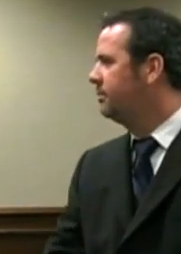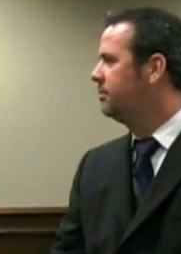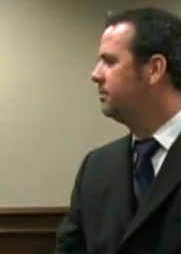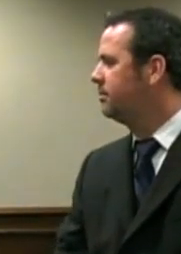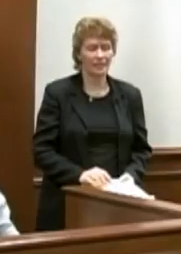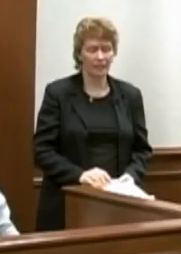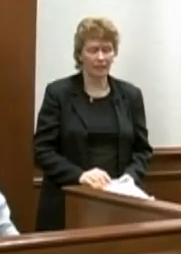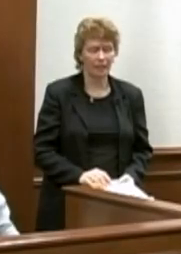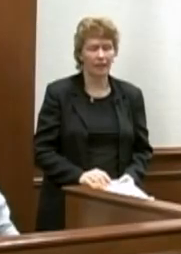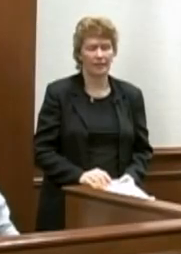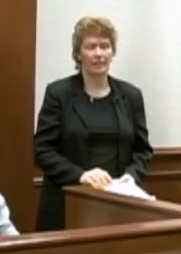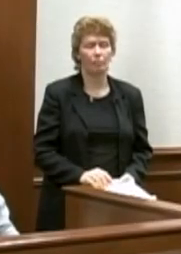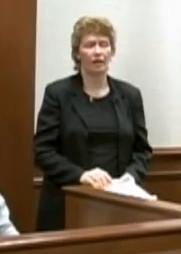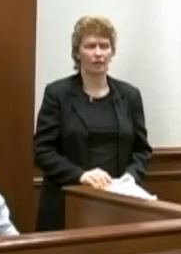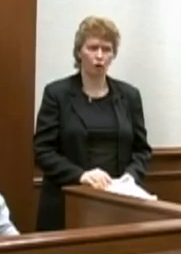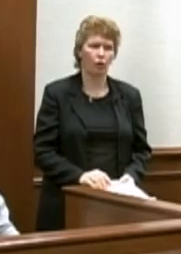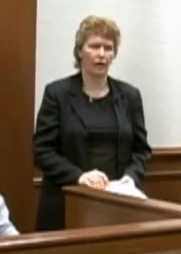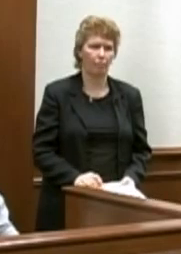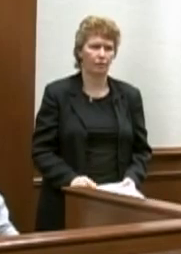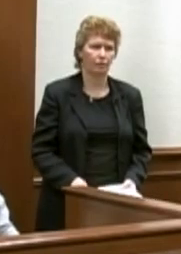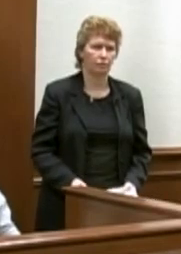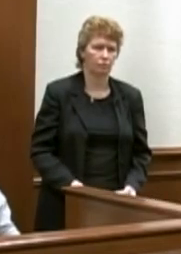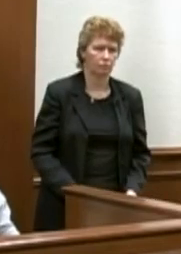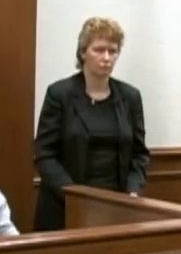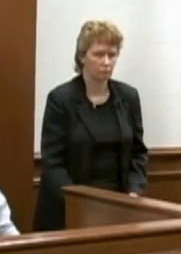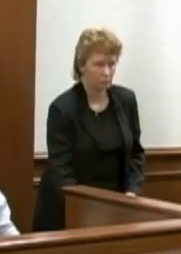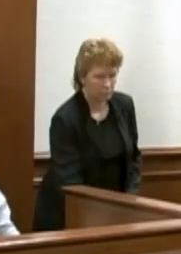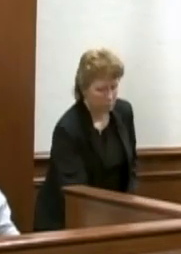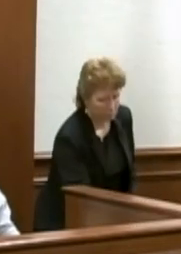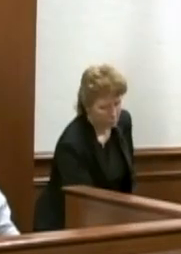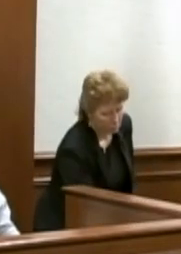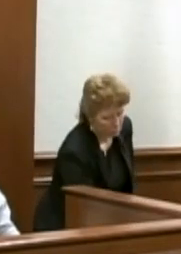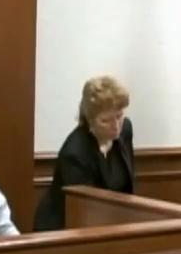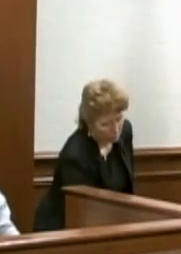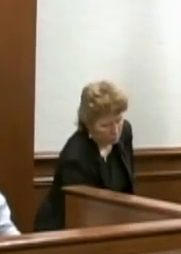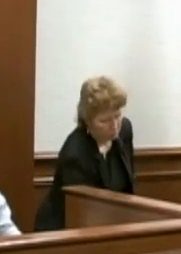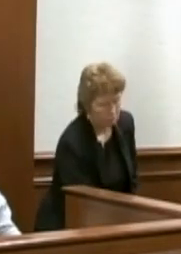I didn't see anything, but I know what happened.